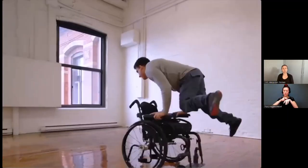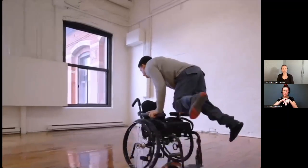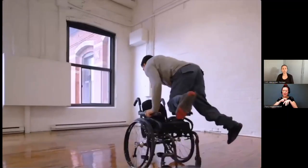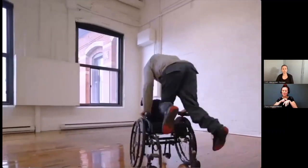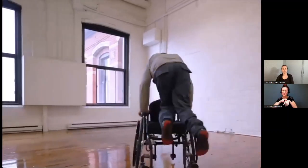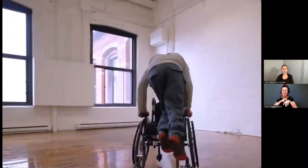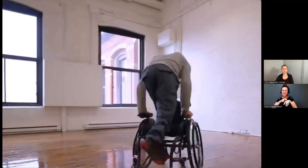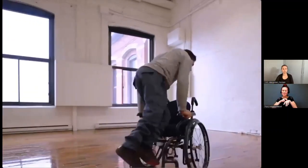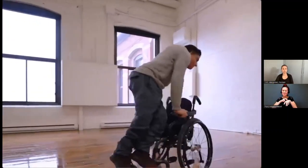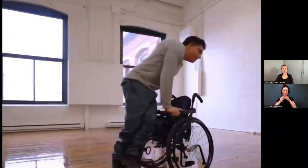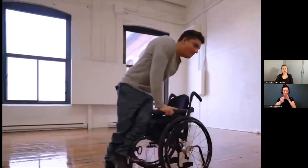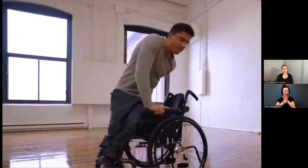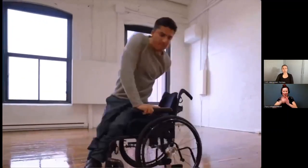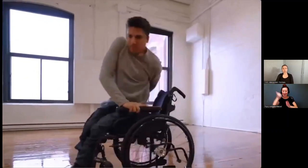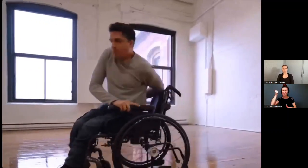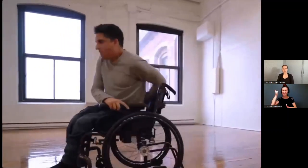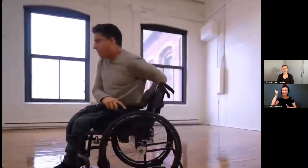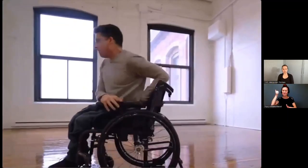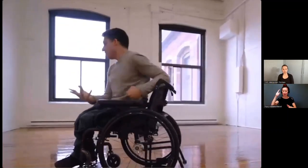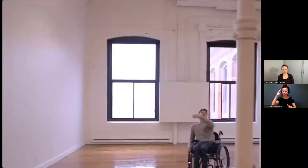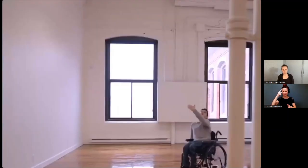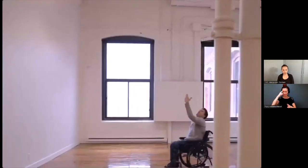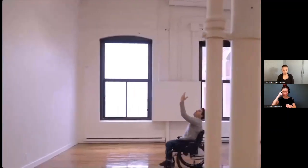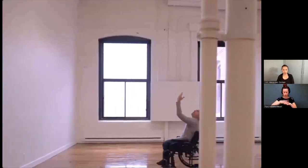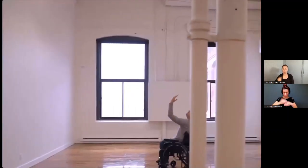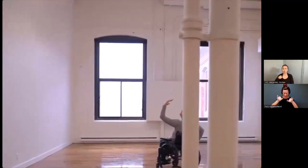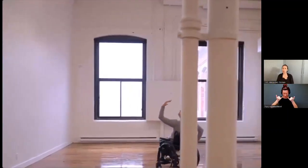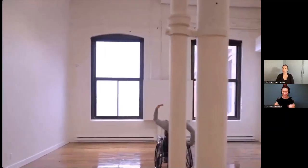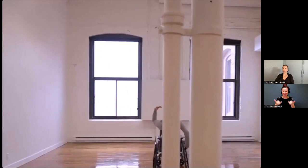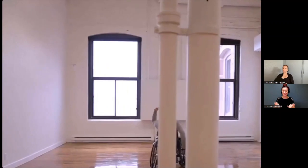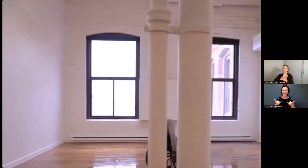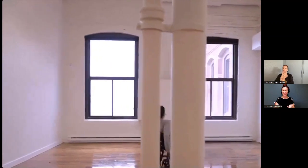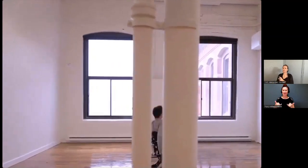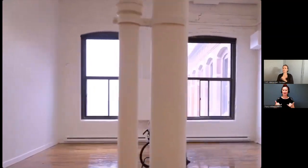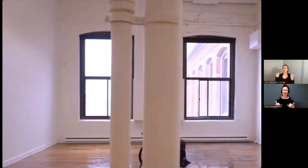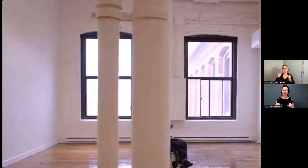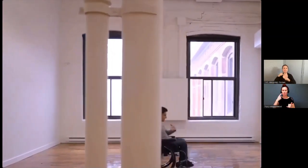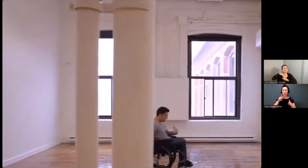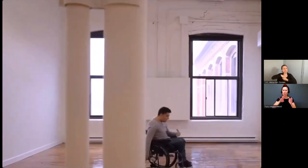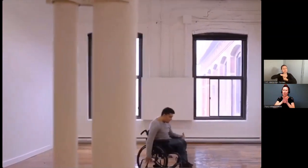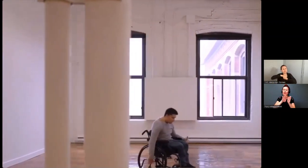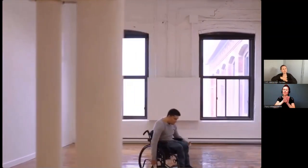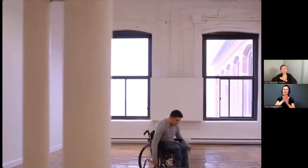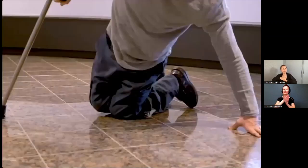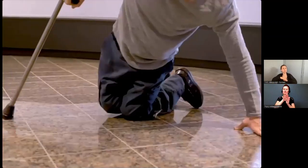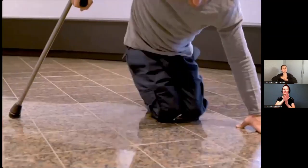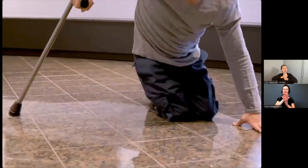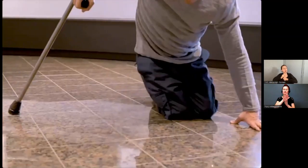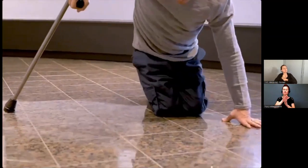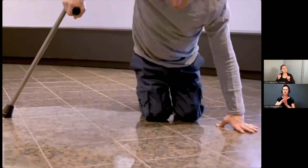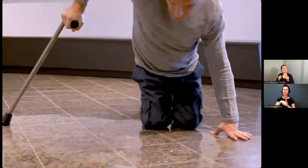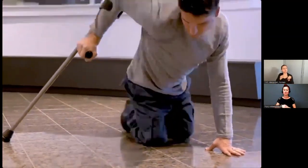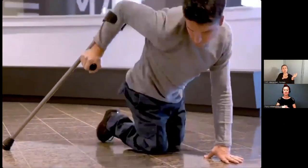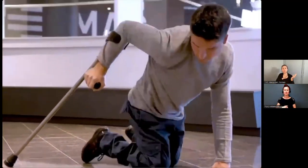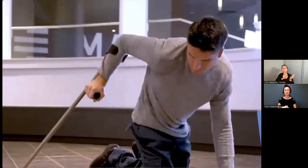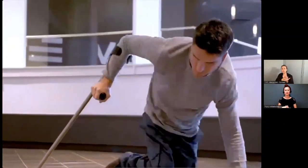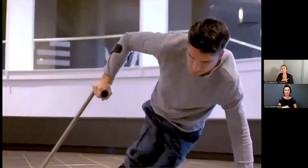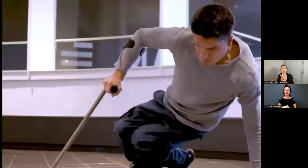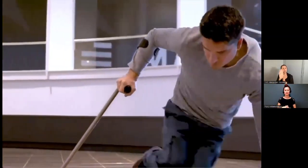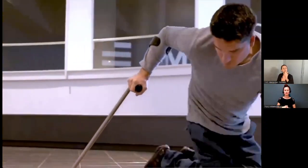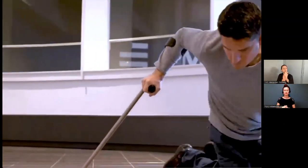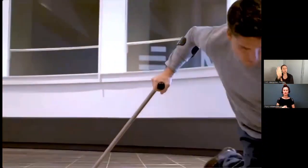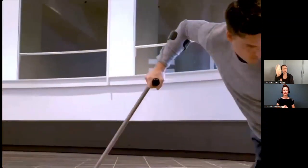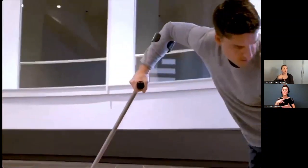les tensions que nous pourrions avoir et créer. So we free up the tensions we can have and create our pathway to growth.